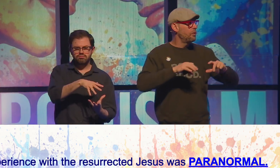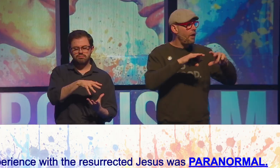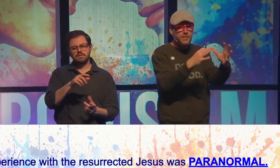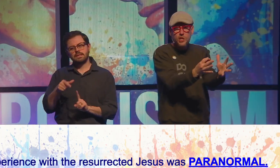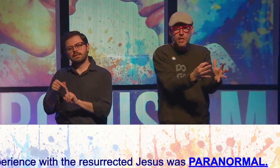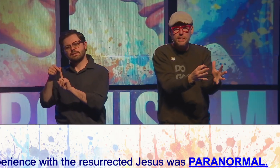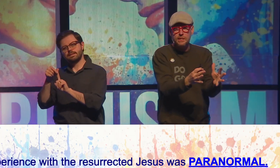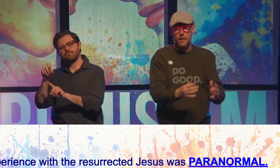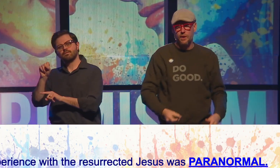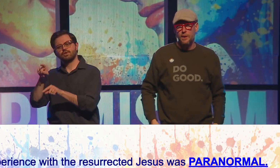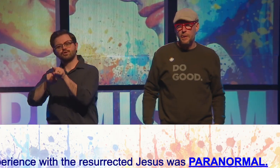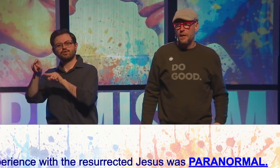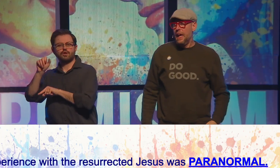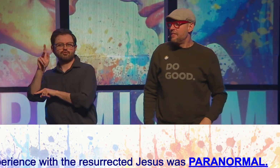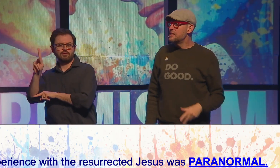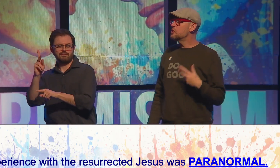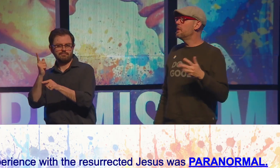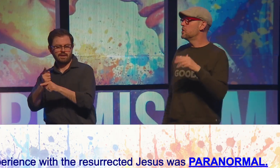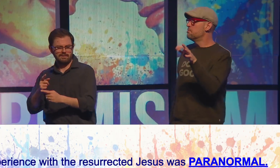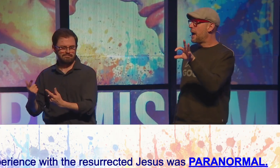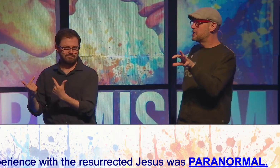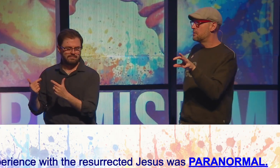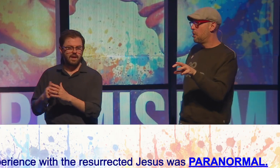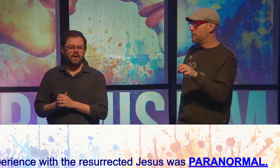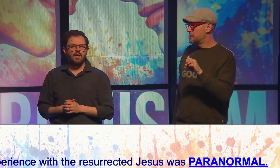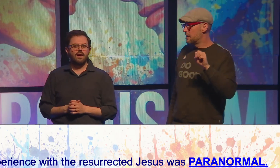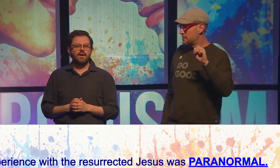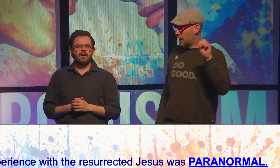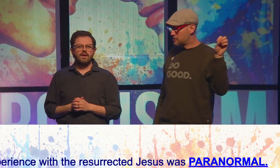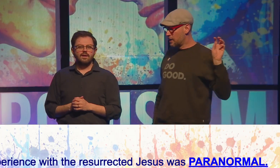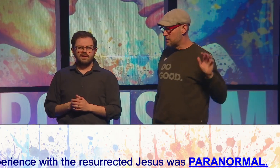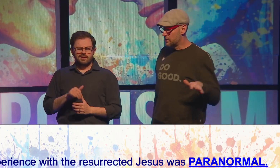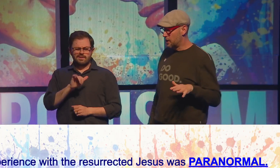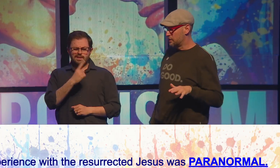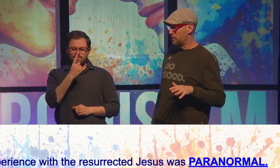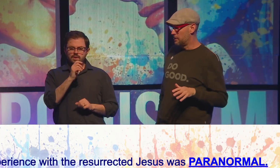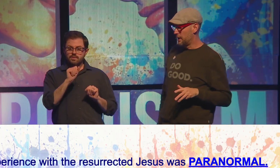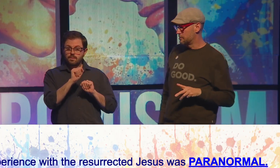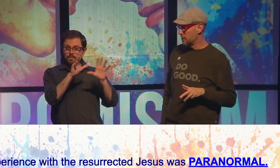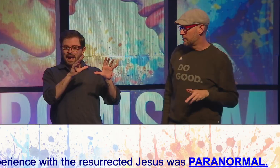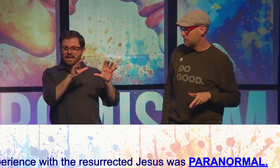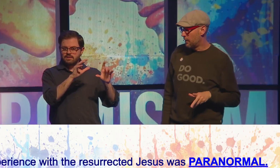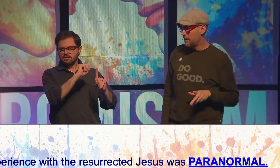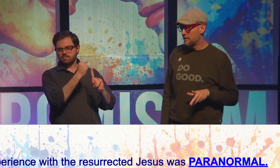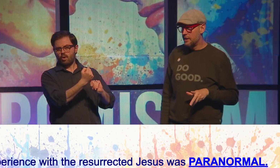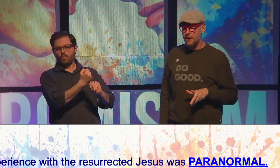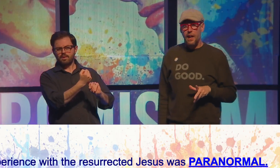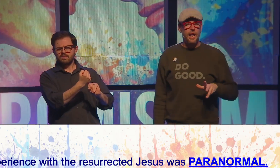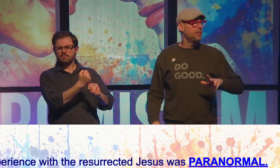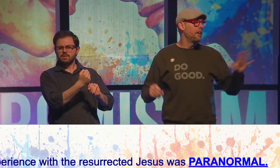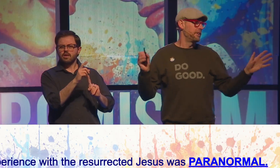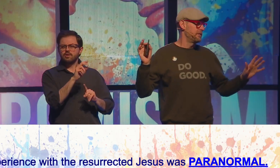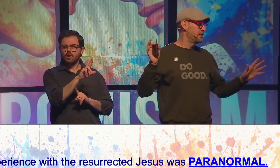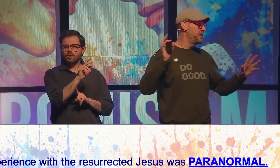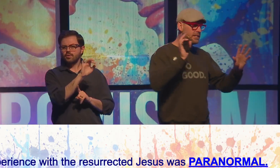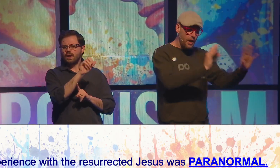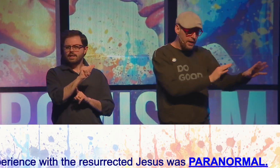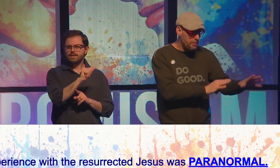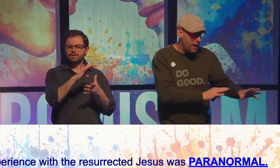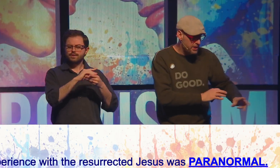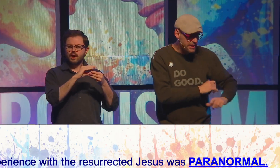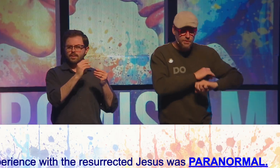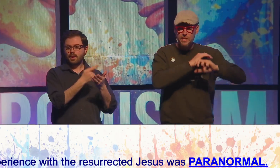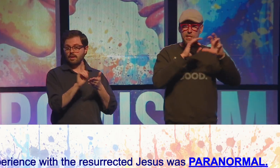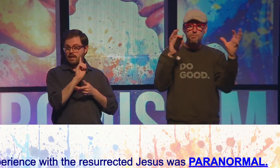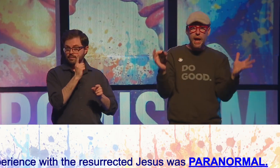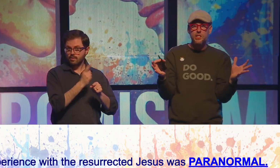So all of a sudden Jesus is there. And this is one of those magic moments that Dr. Aisha talked about last week, right? And I love it. So she's talking